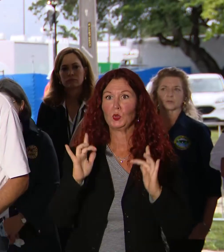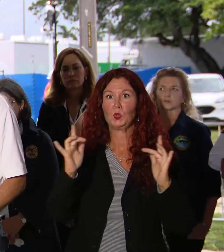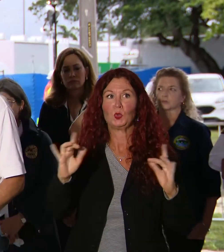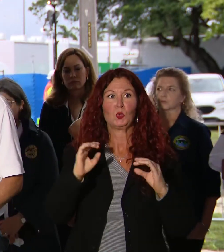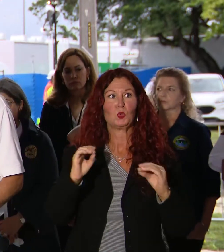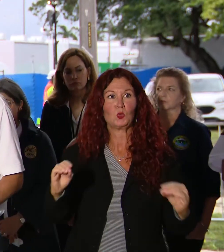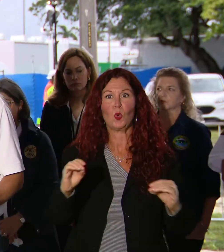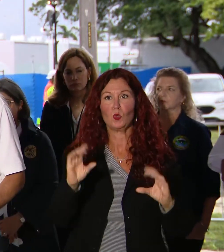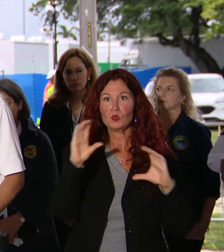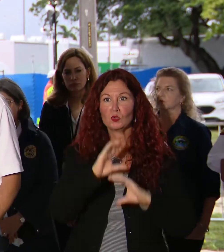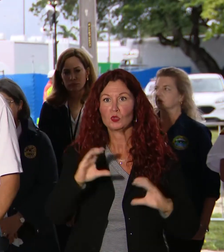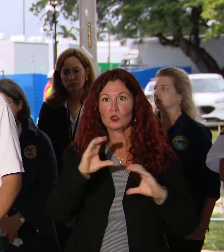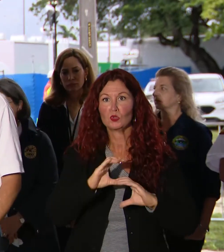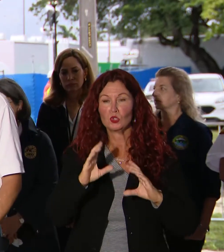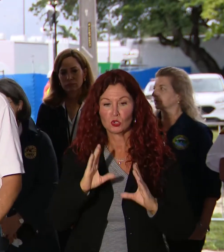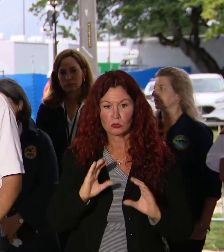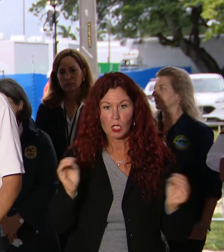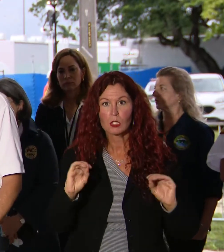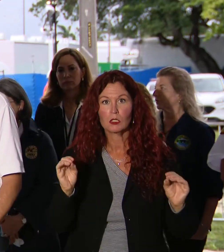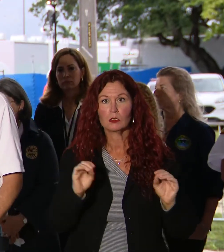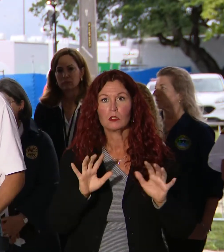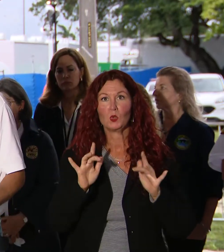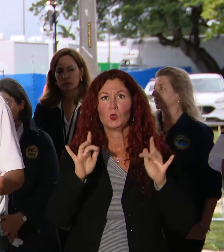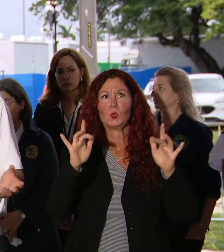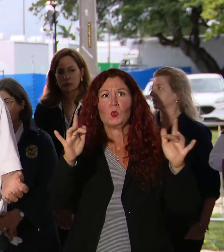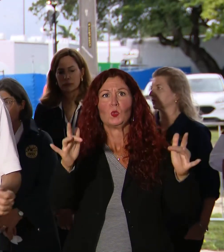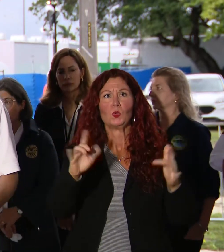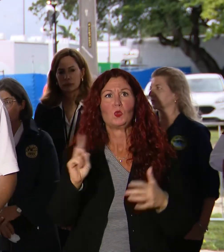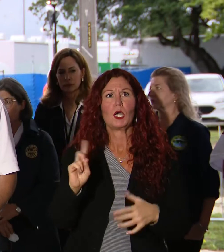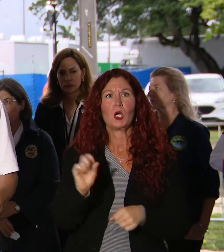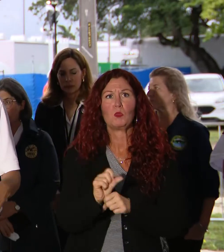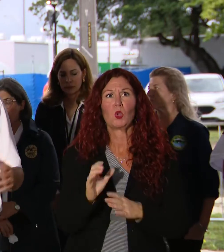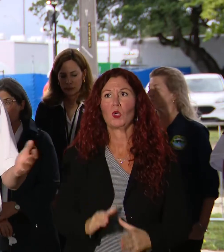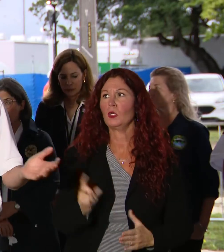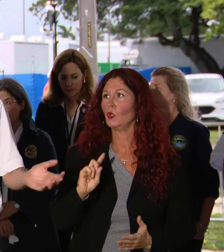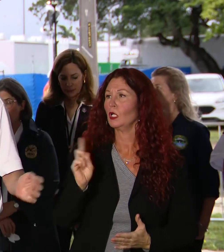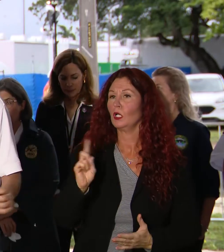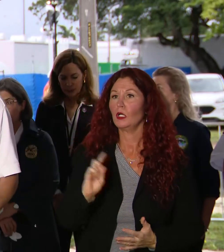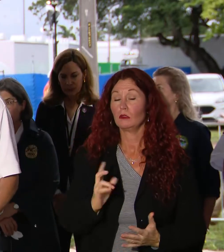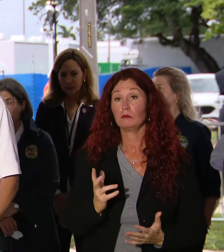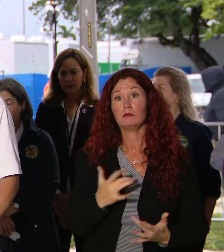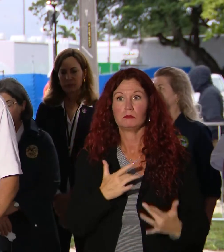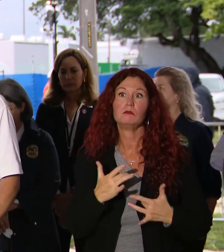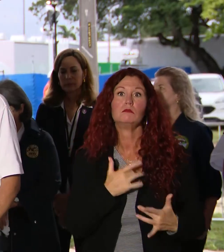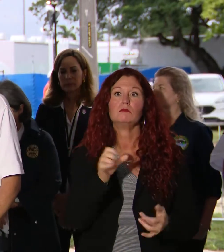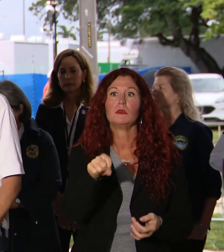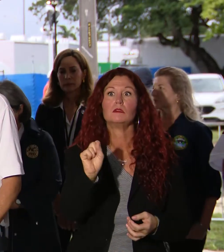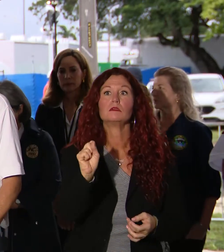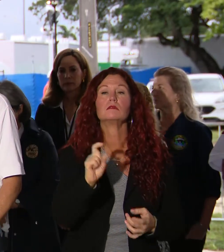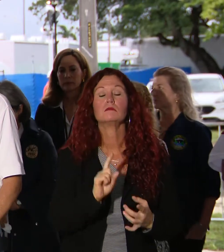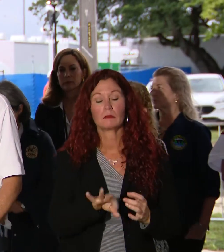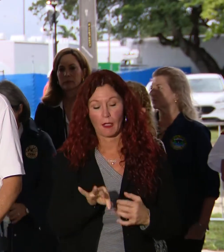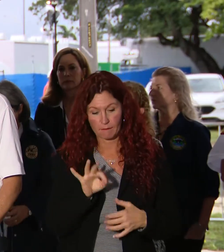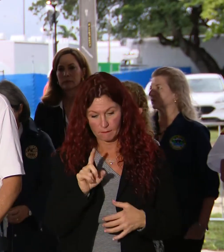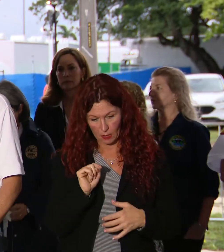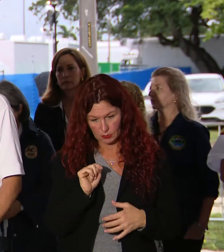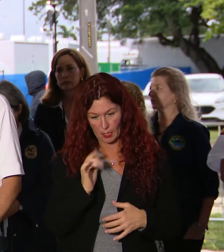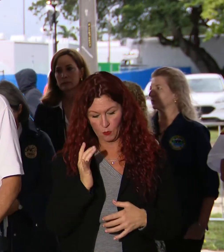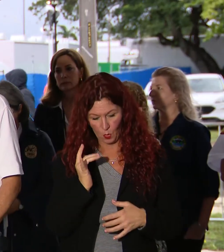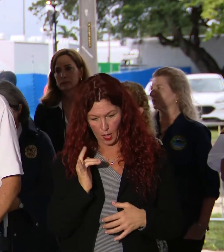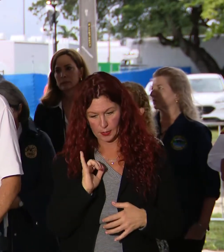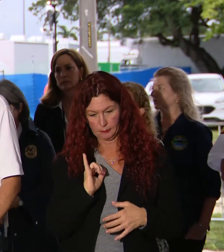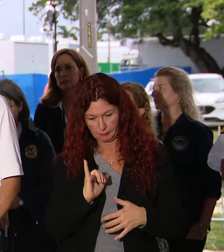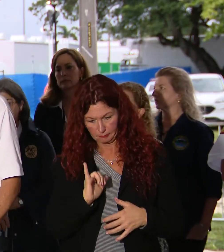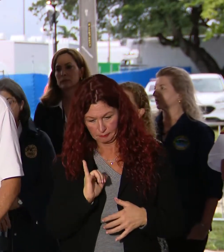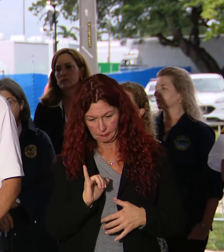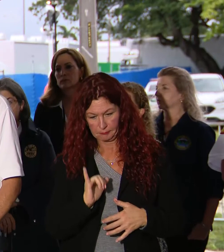found out that there were issues. We're going to discuss those issues later on, as Mayor Cava said, but I do